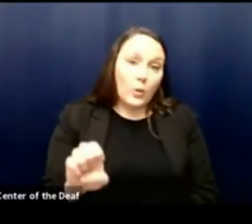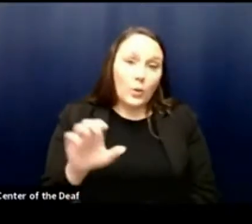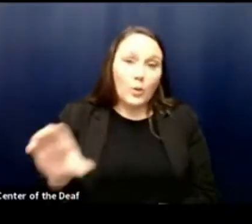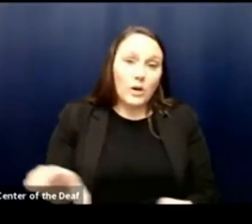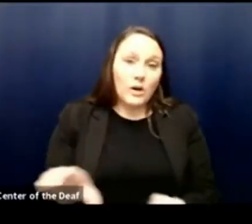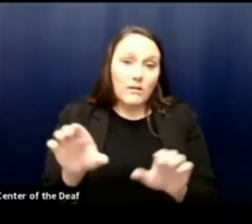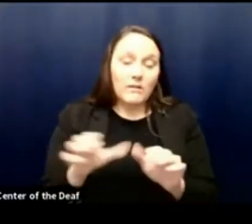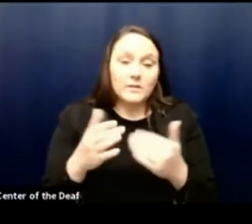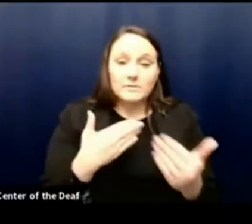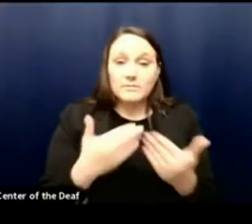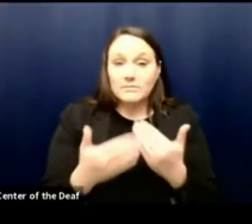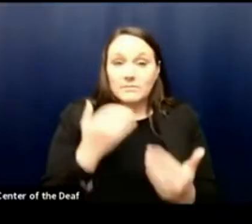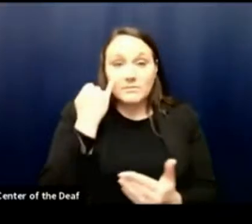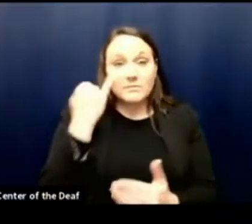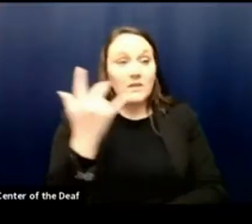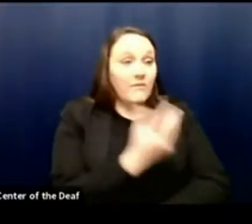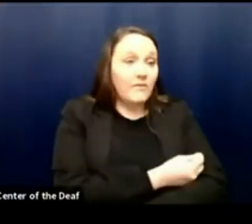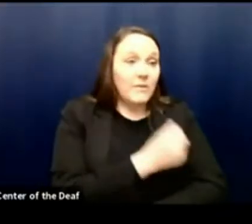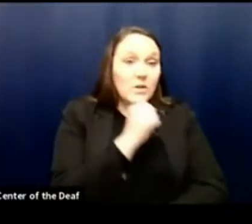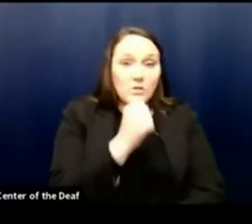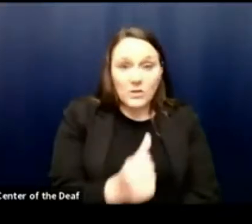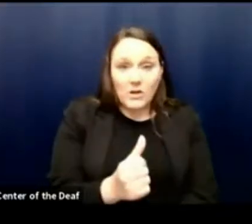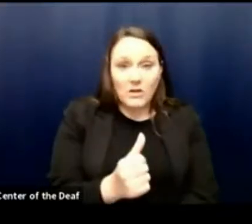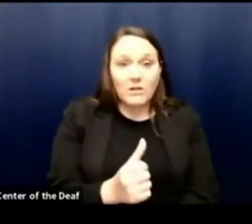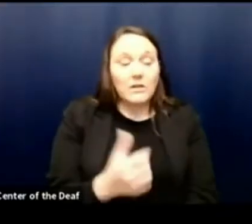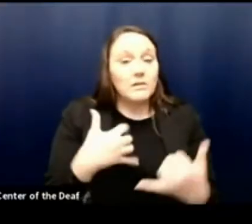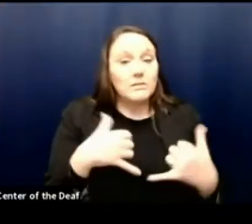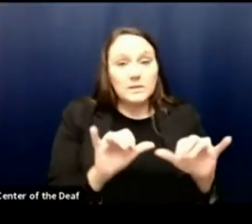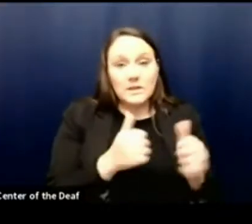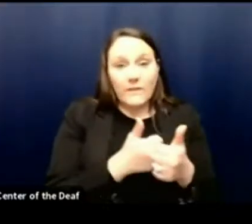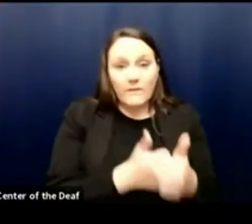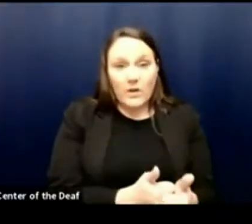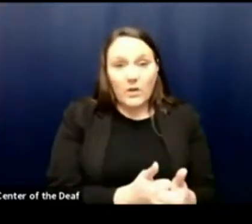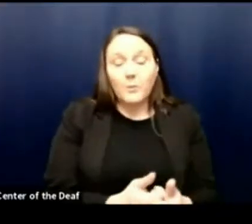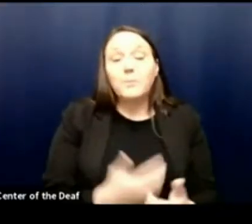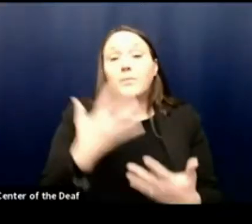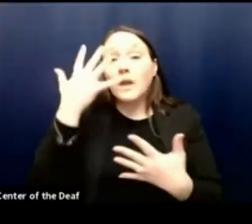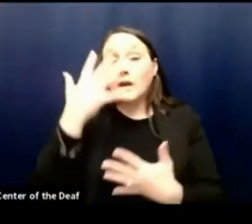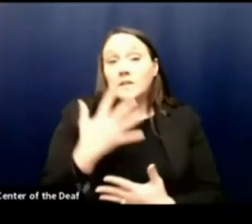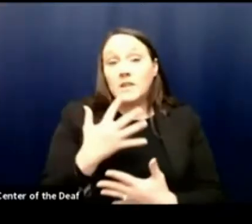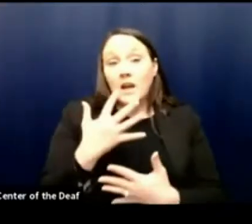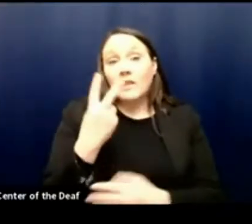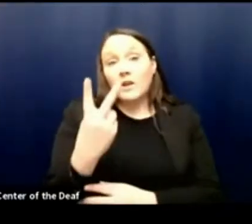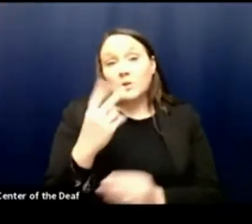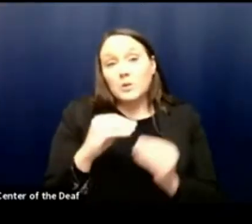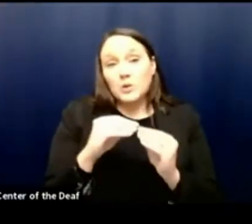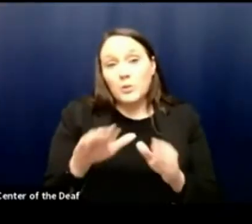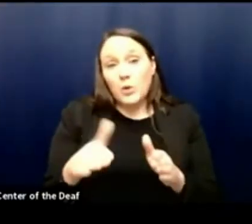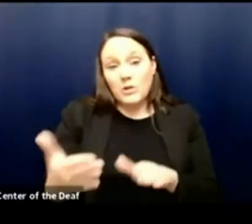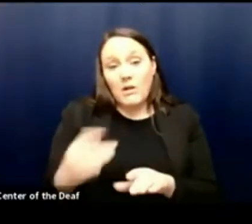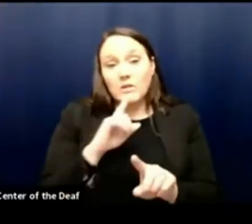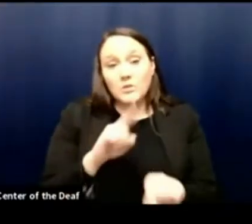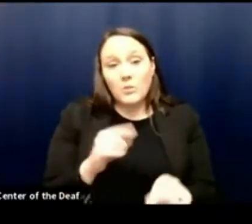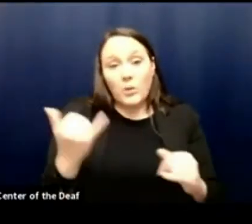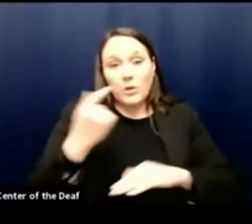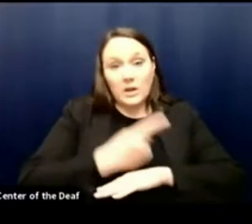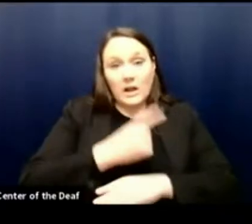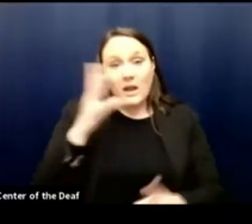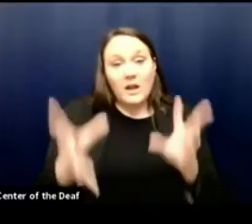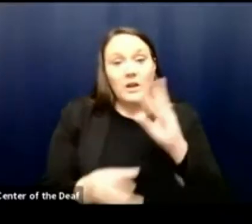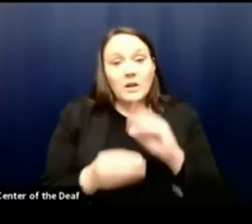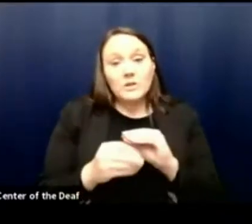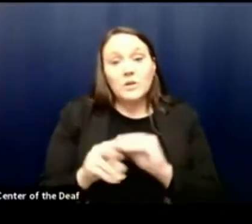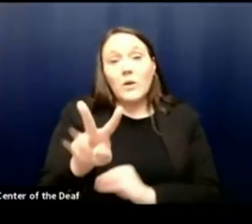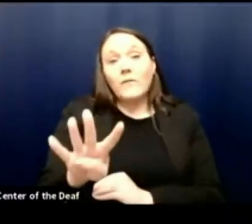of whether or not you've been vaccinated. And sadly, we have 2 additional deaths to report today, raising our total to